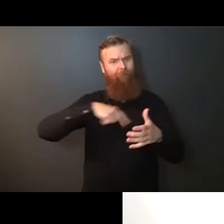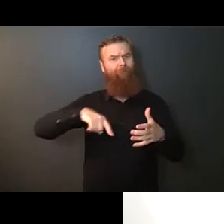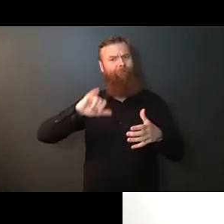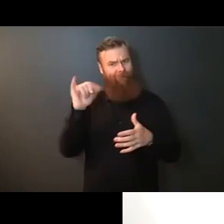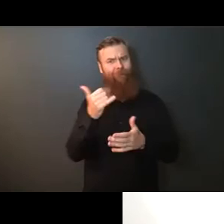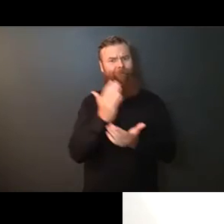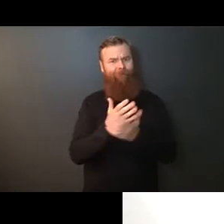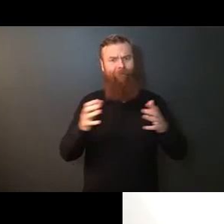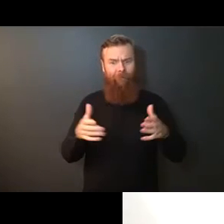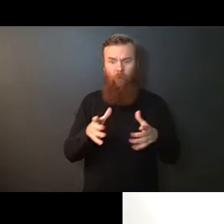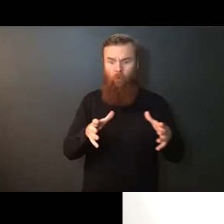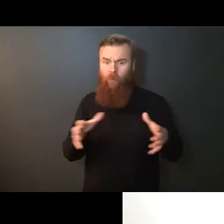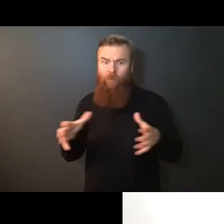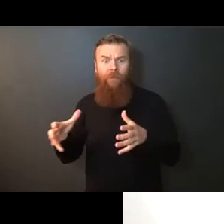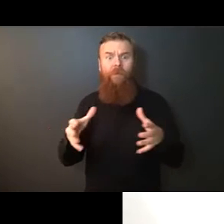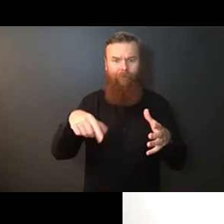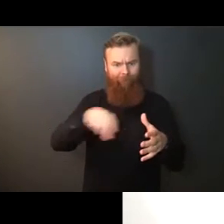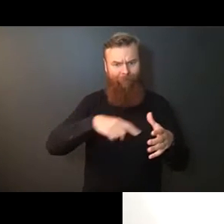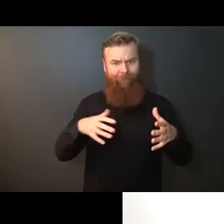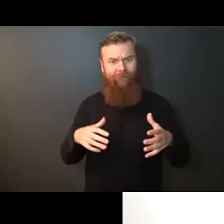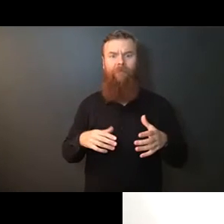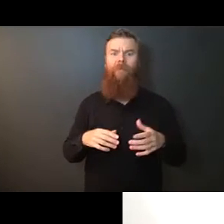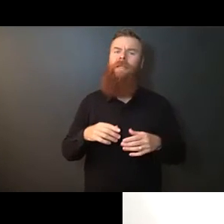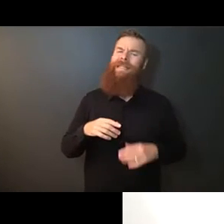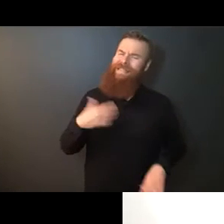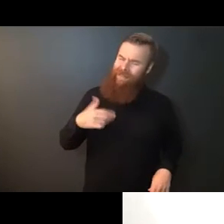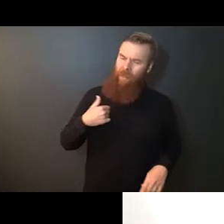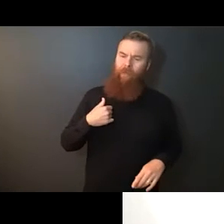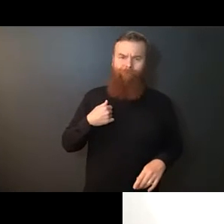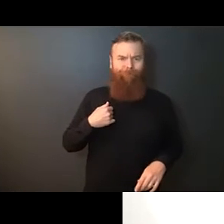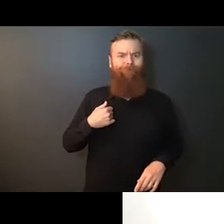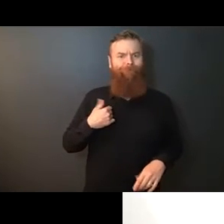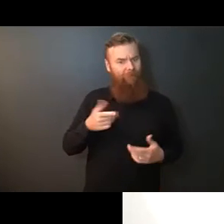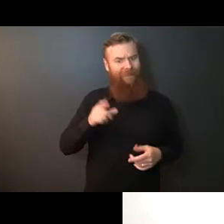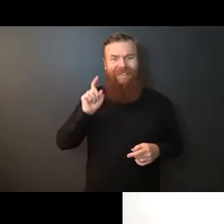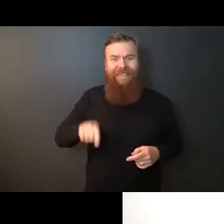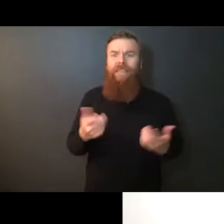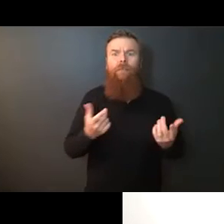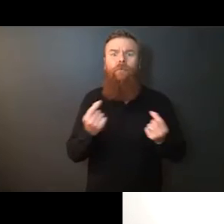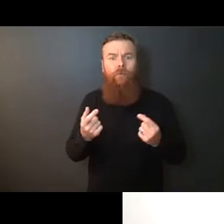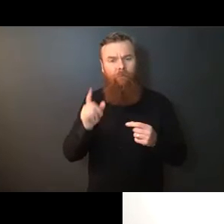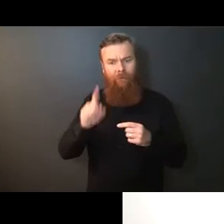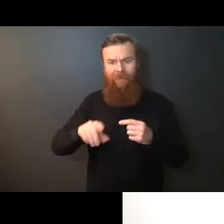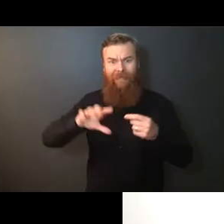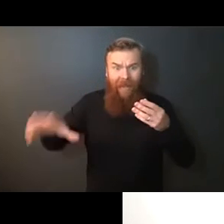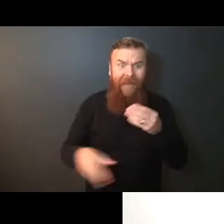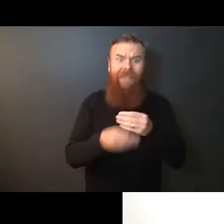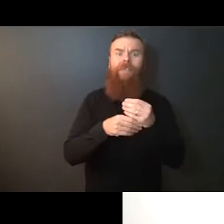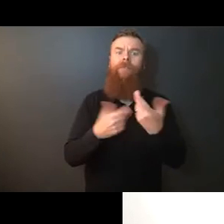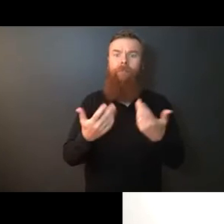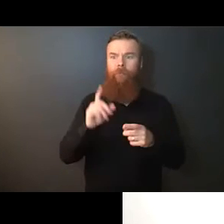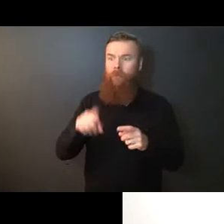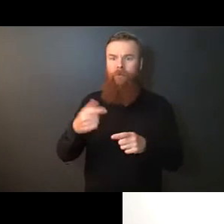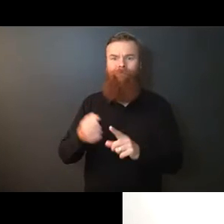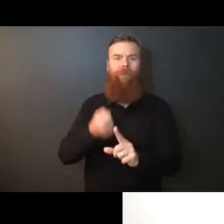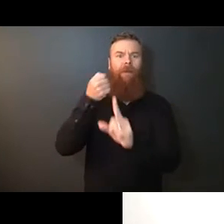realized that we need to do more advocacy work through our representative